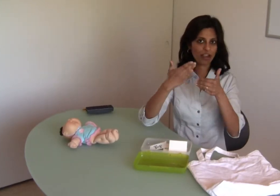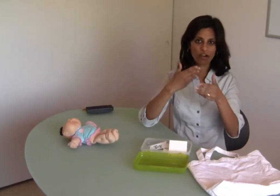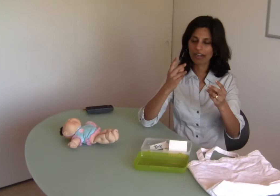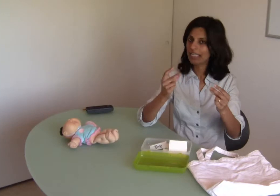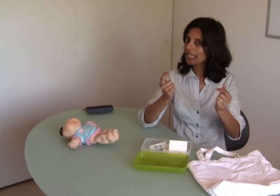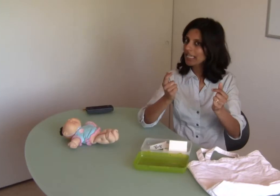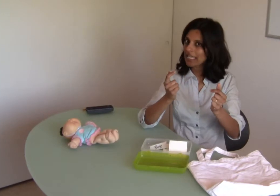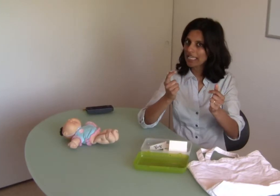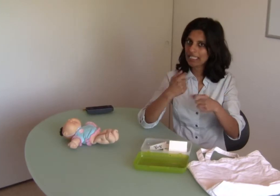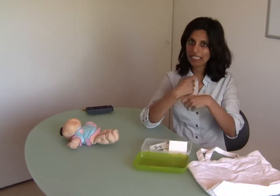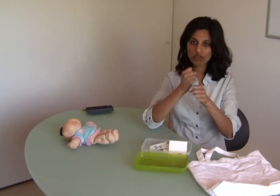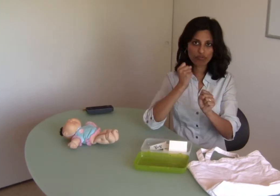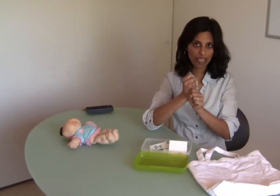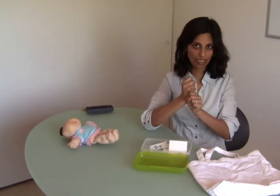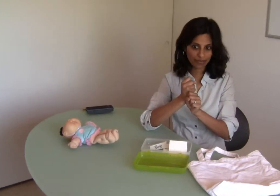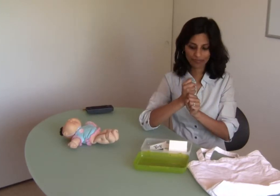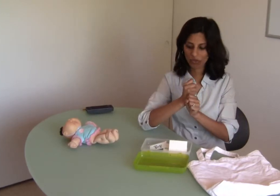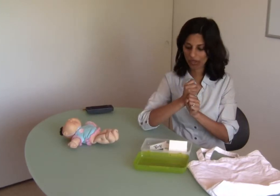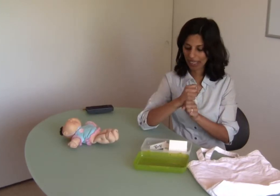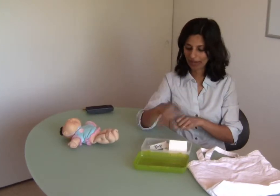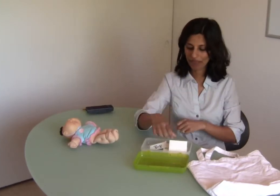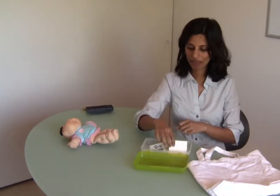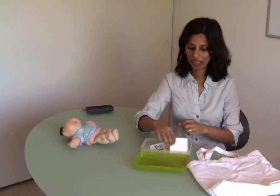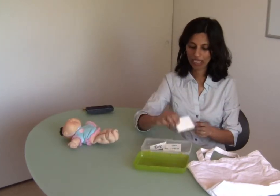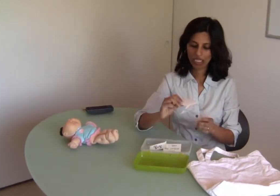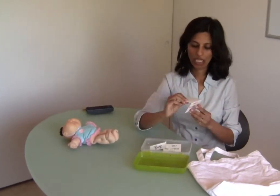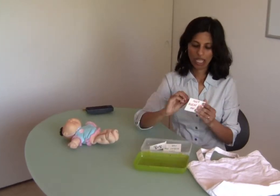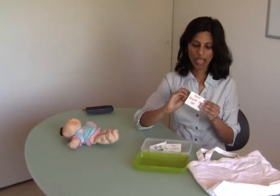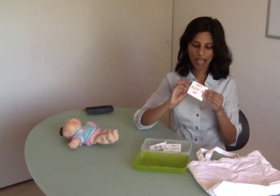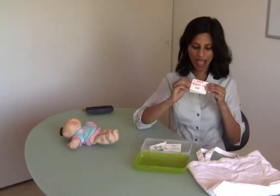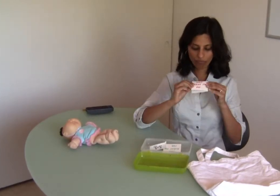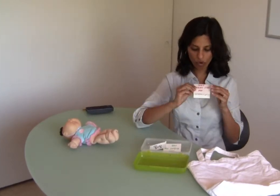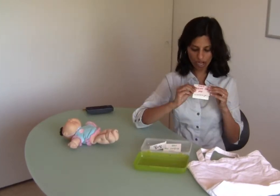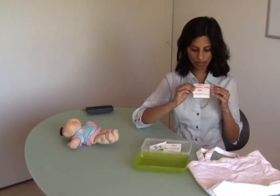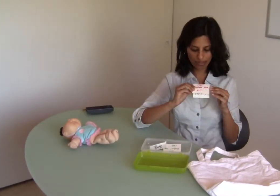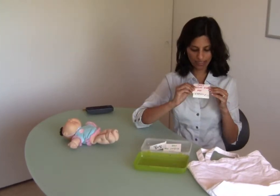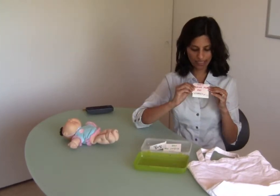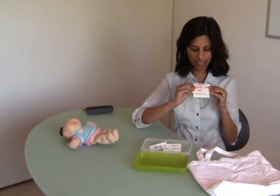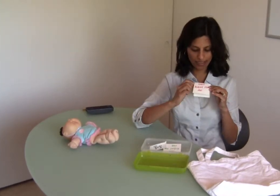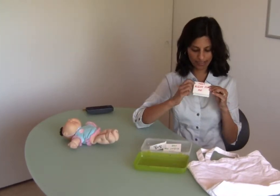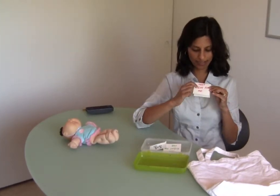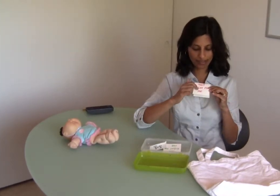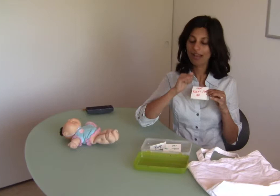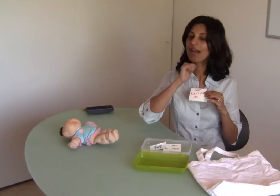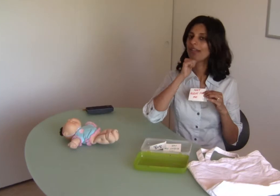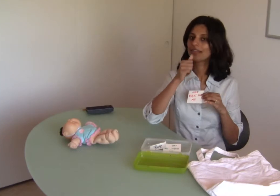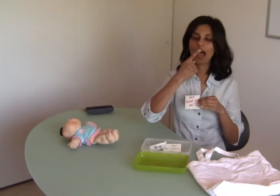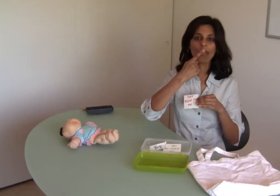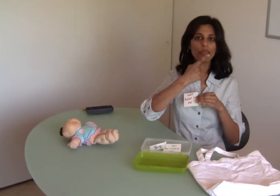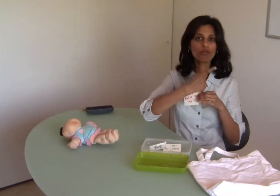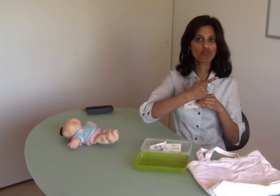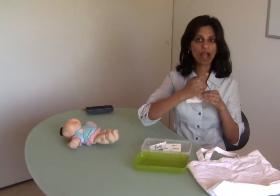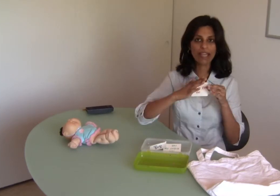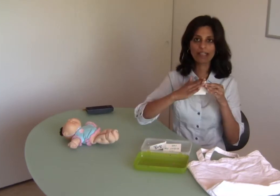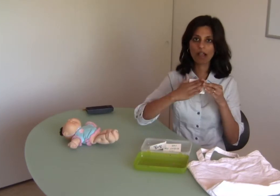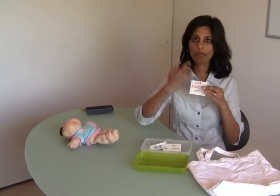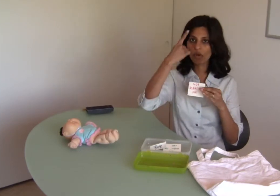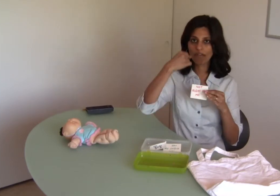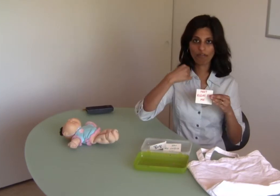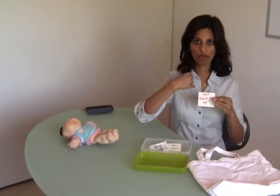are easy to make, okay? I have one that says, not the right book for